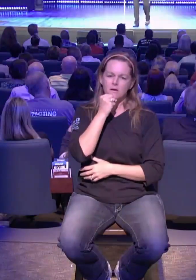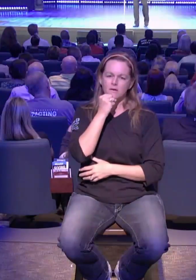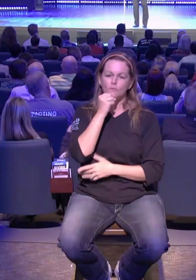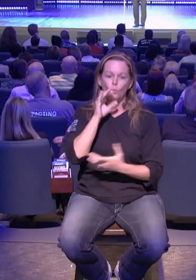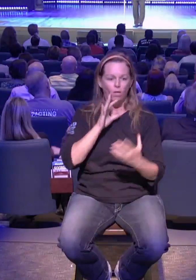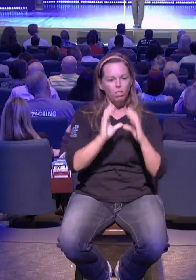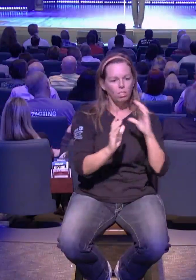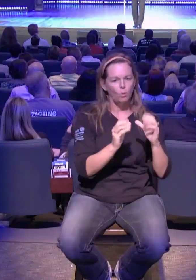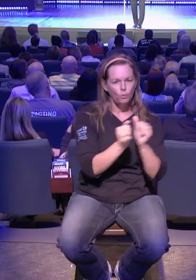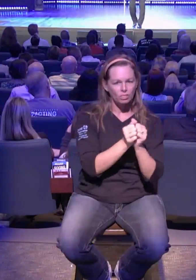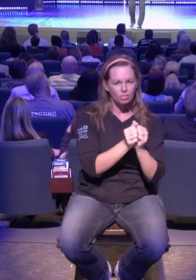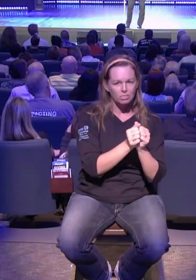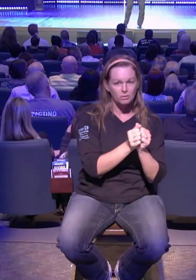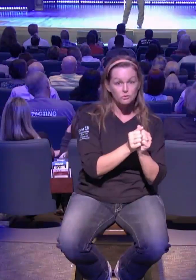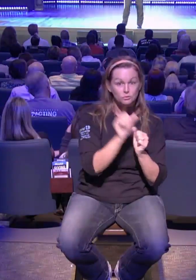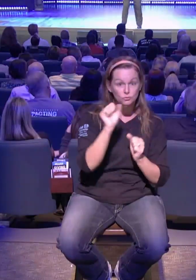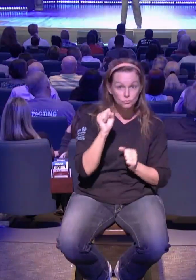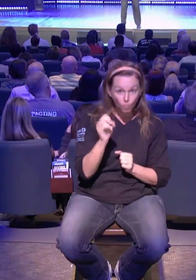I love this